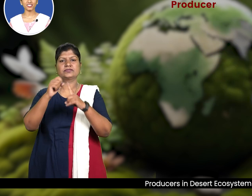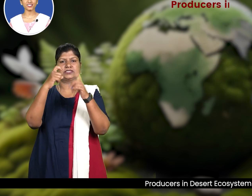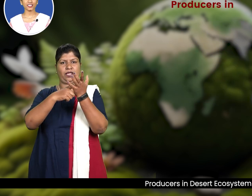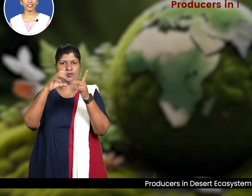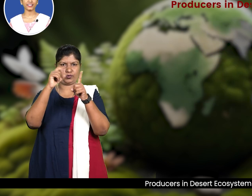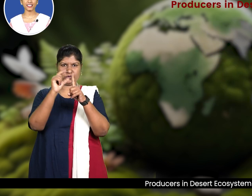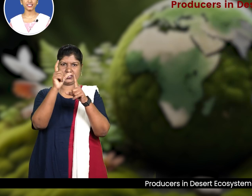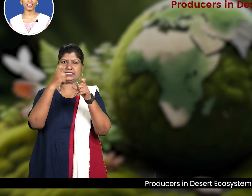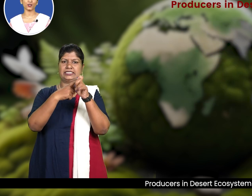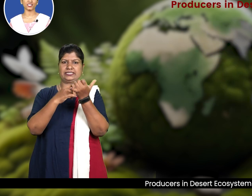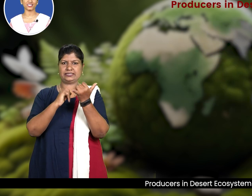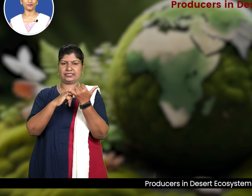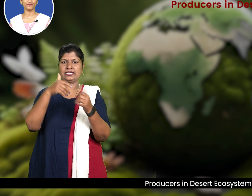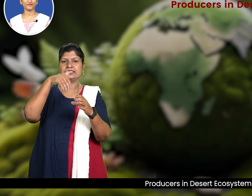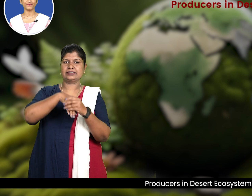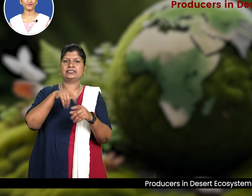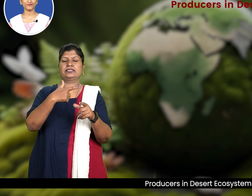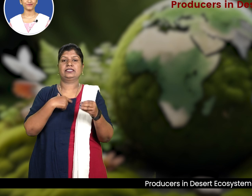Producers in desert ecosystem.